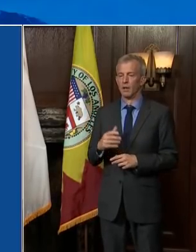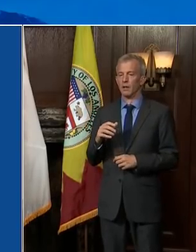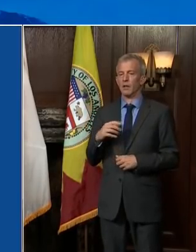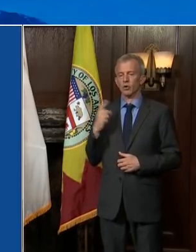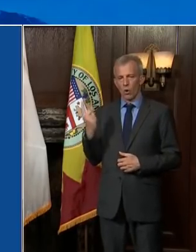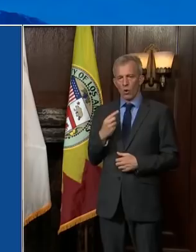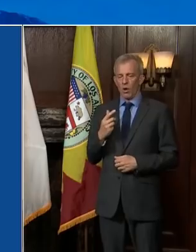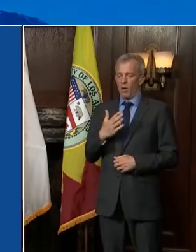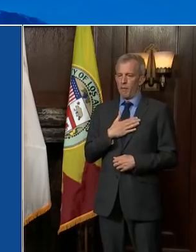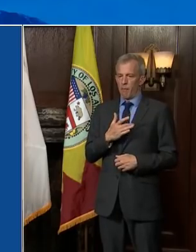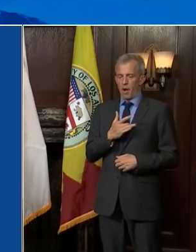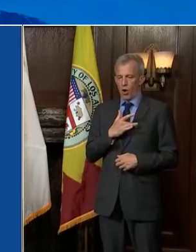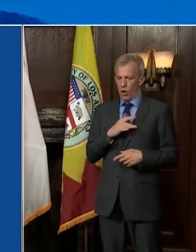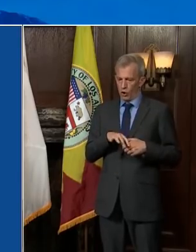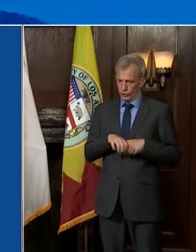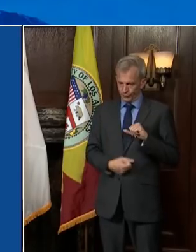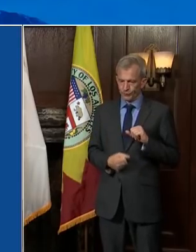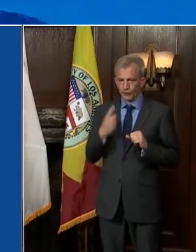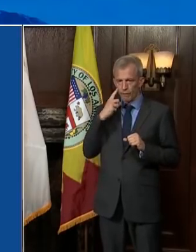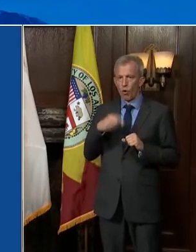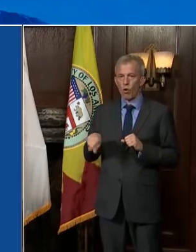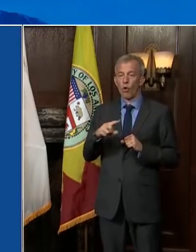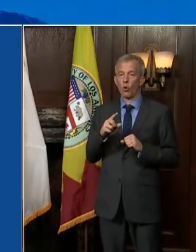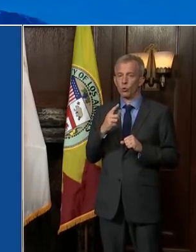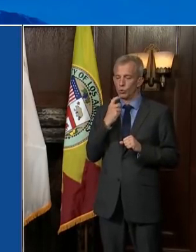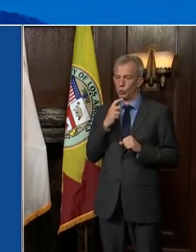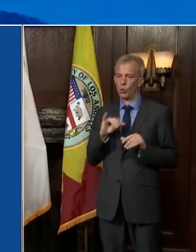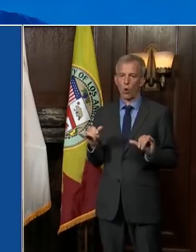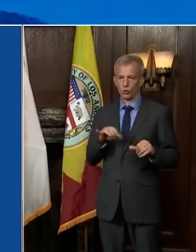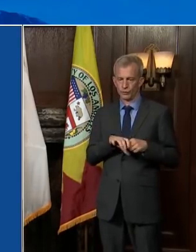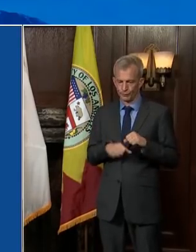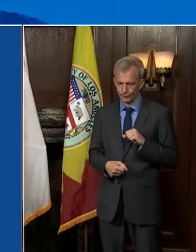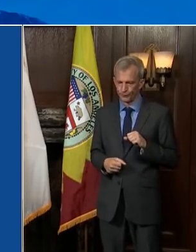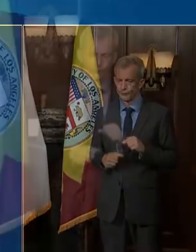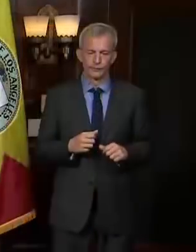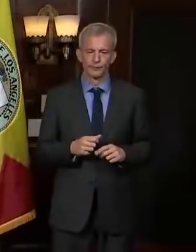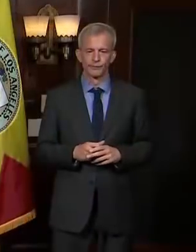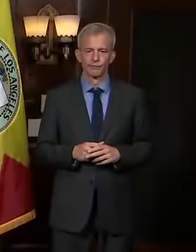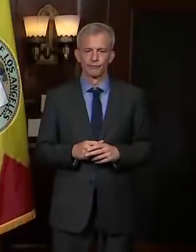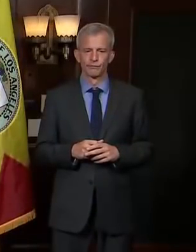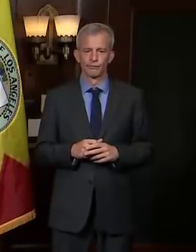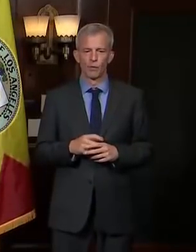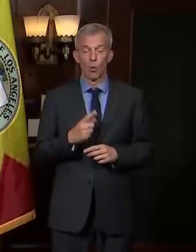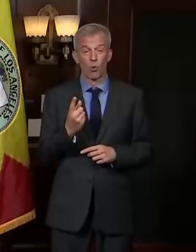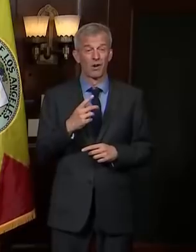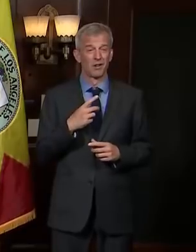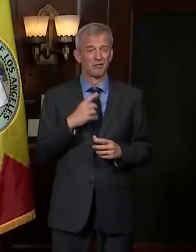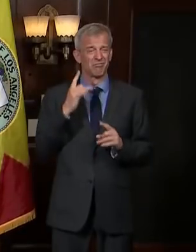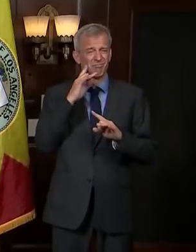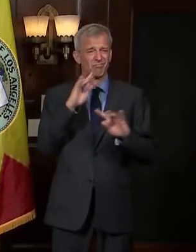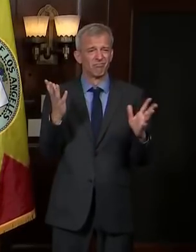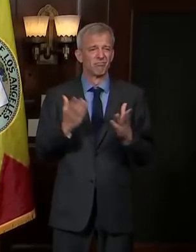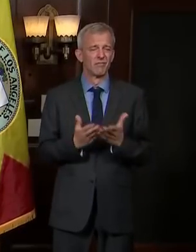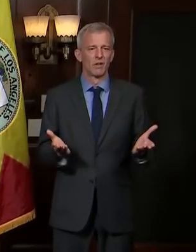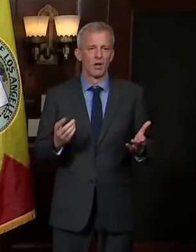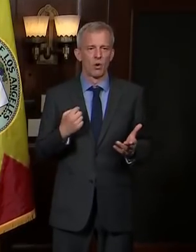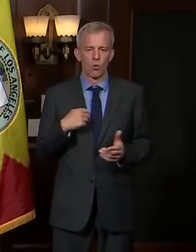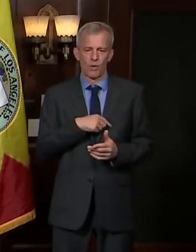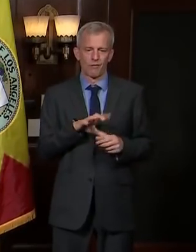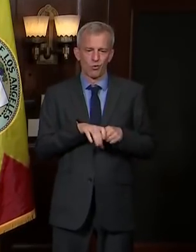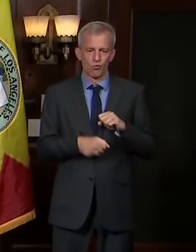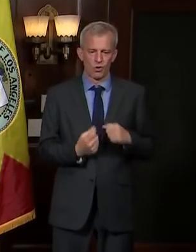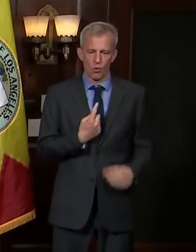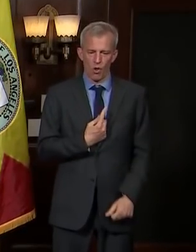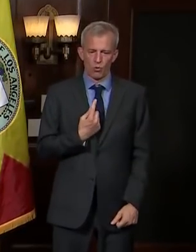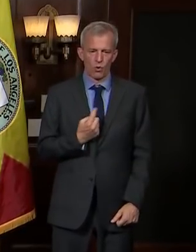mourning tonight. And one of the cruel things about this is that we have to mourn by ourselves. We can't be with one another.